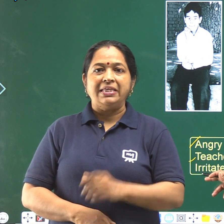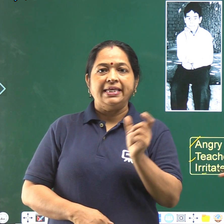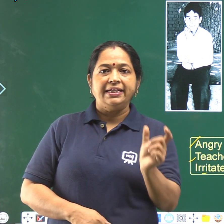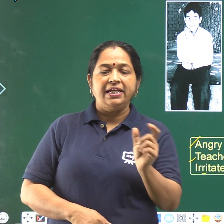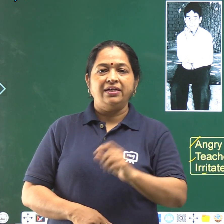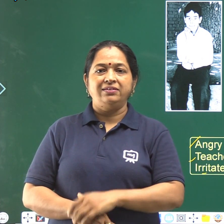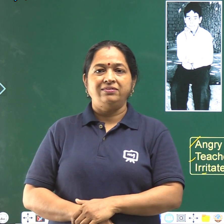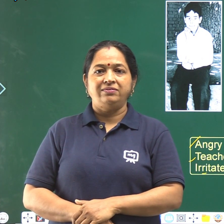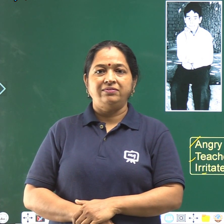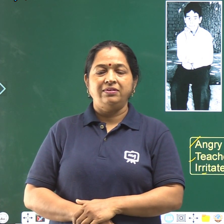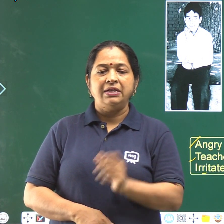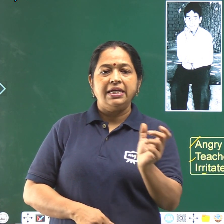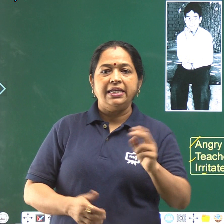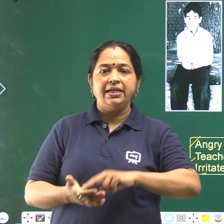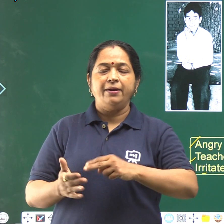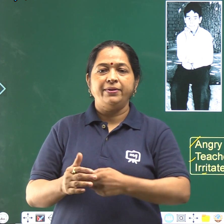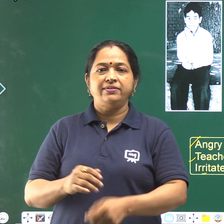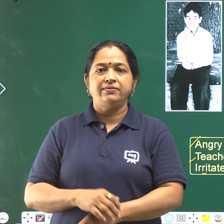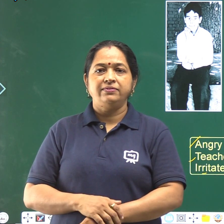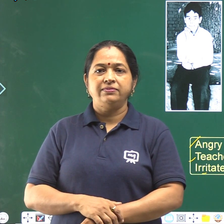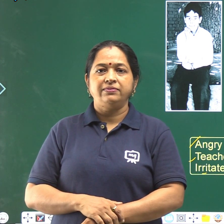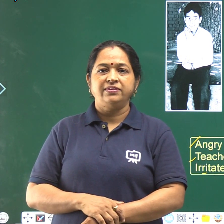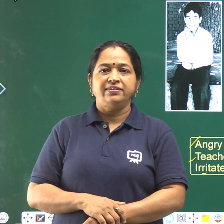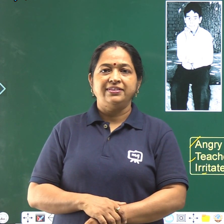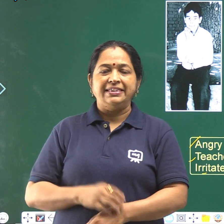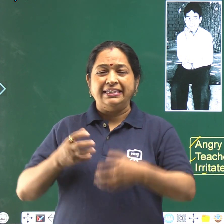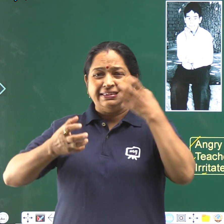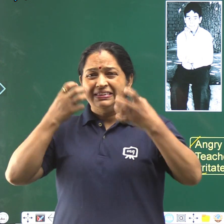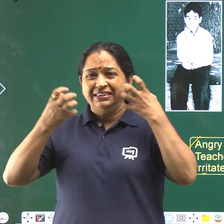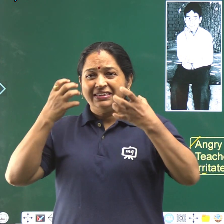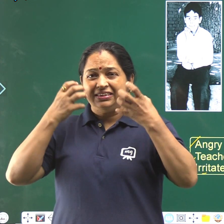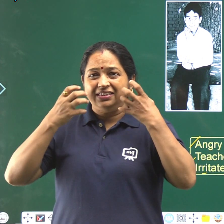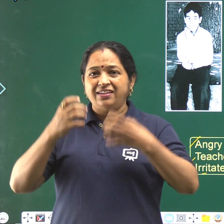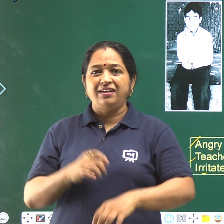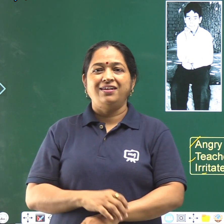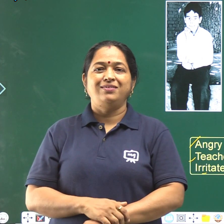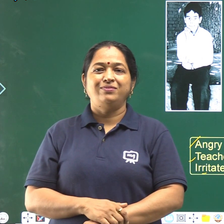Irritate. Irritate means? Chidh jana.